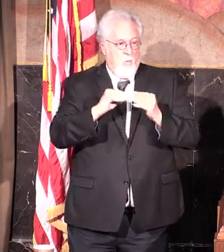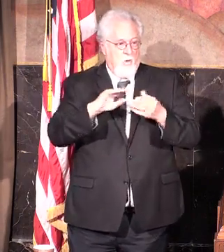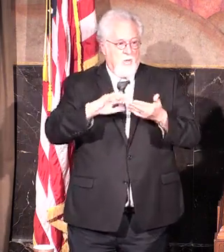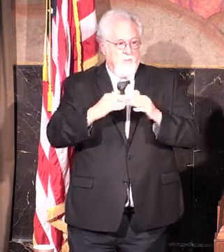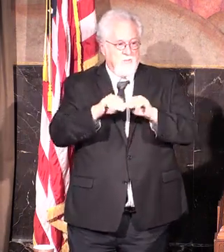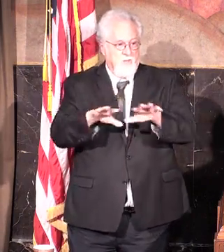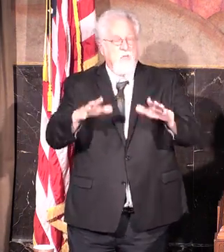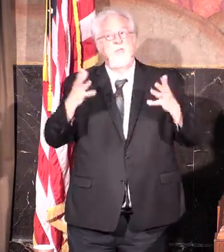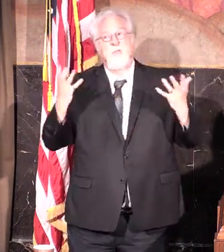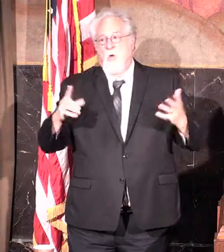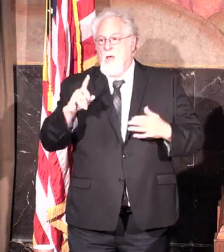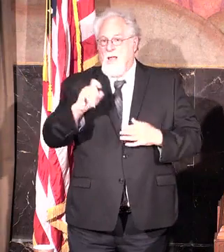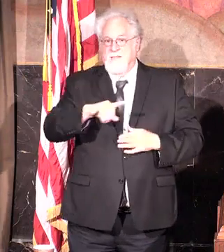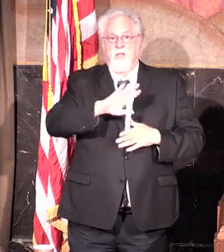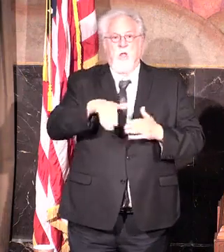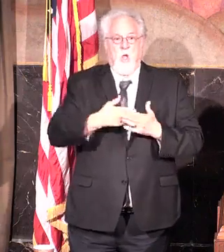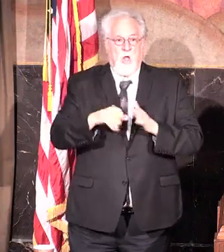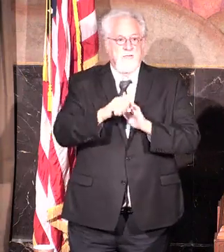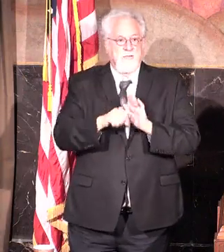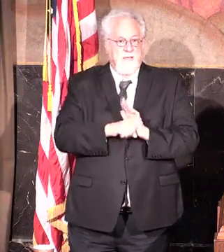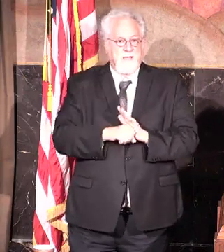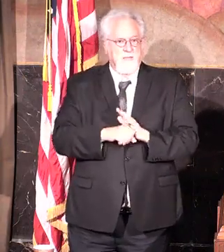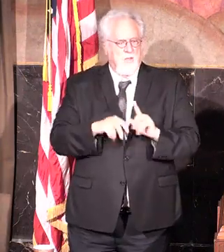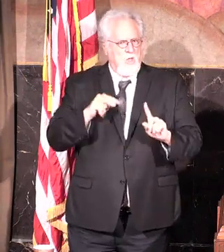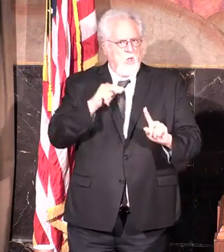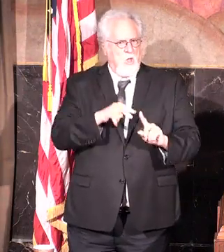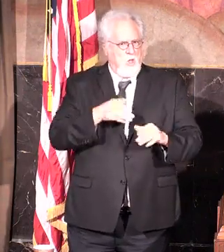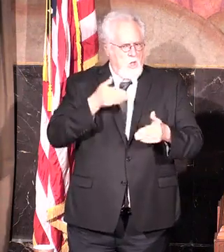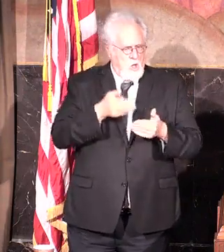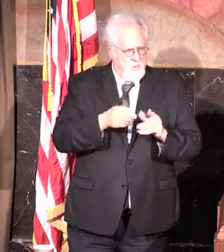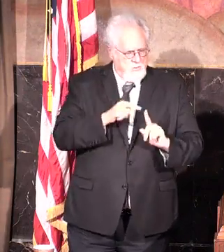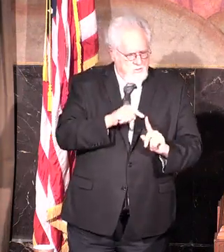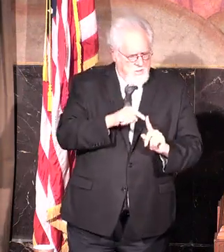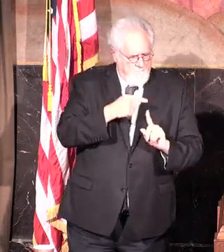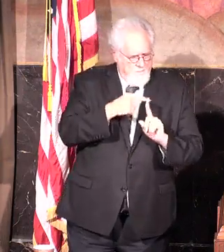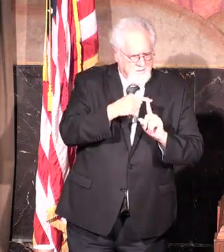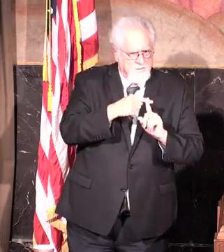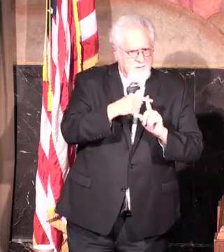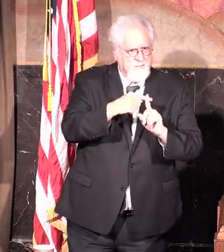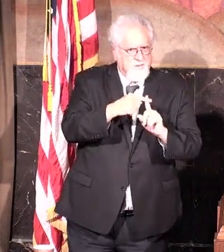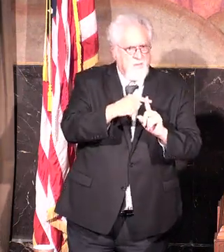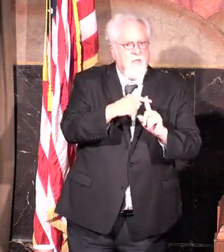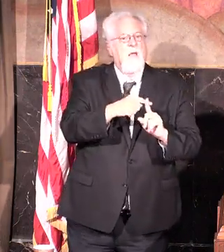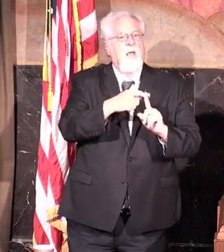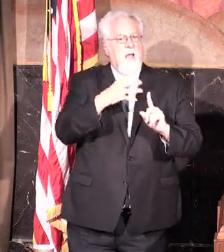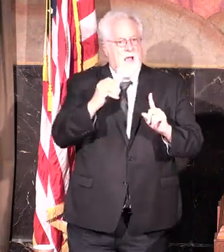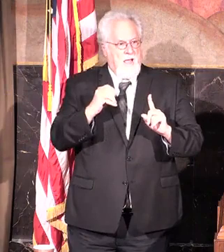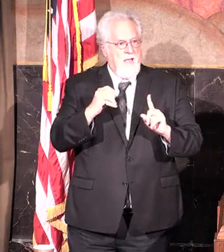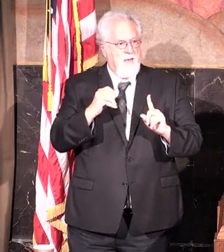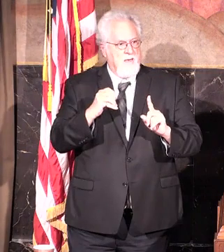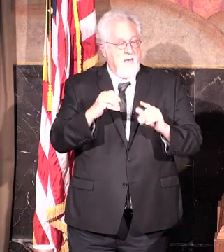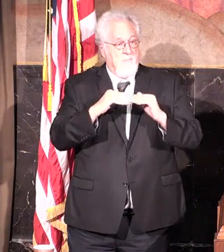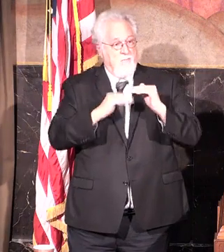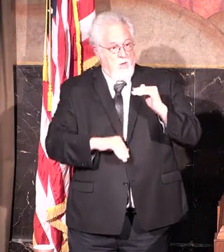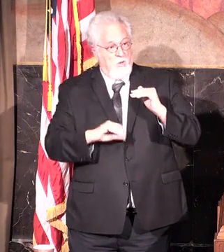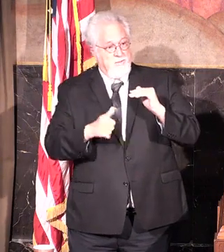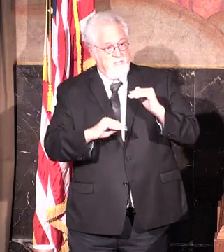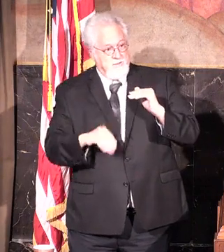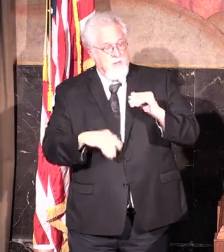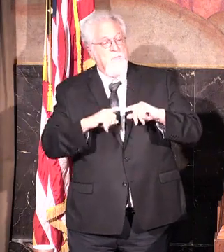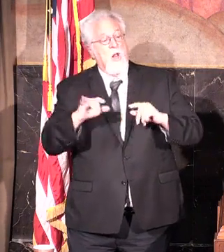they're asking all the states to start looking really closely at positivity and get it below 10%,